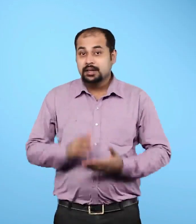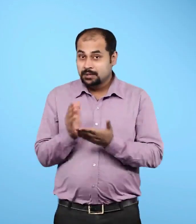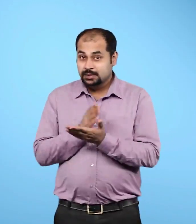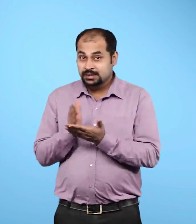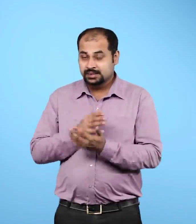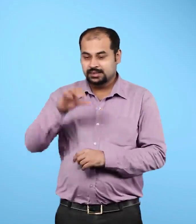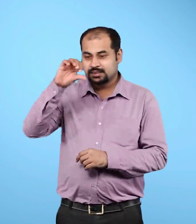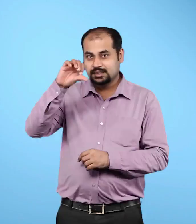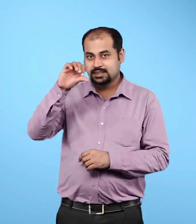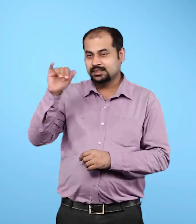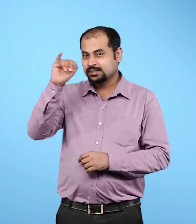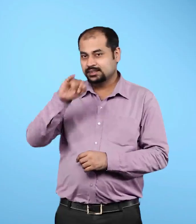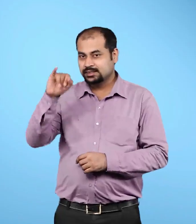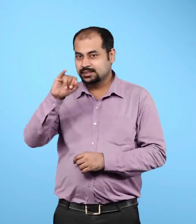Page 96.